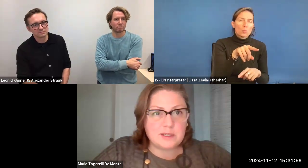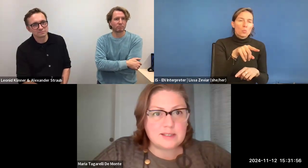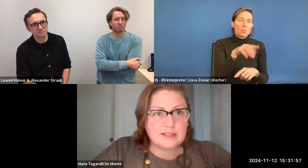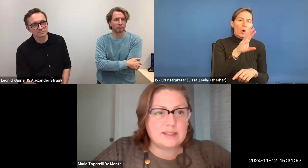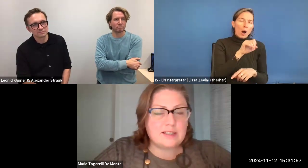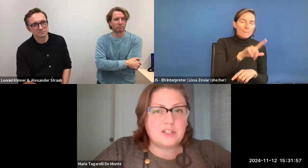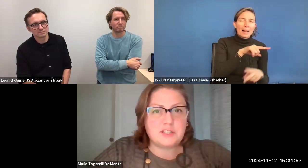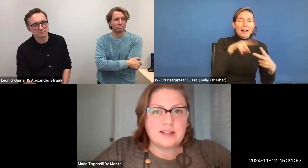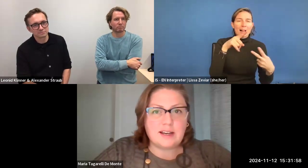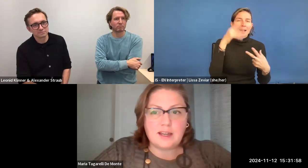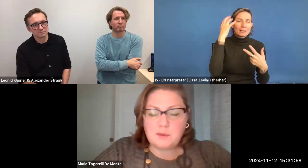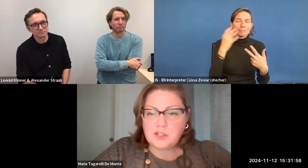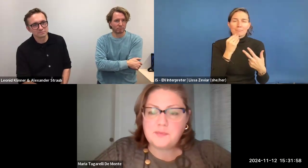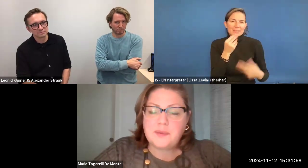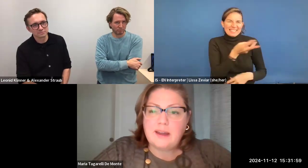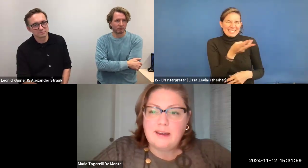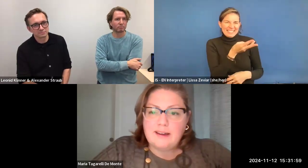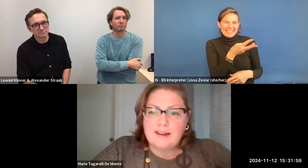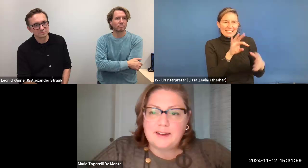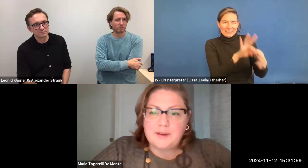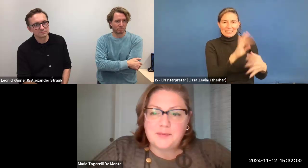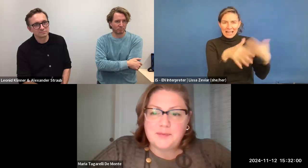classroom experience in teaching sign language,